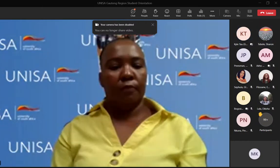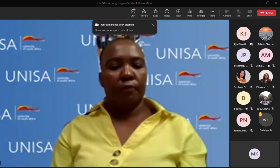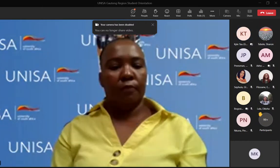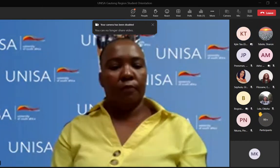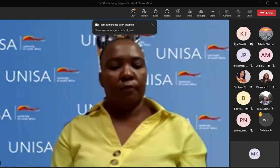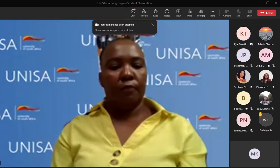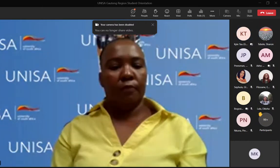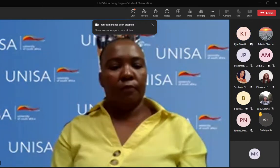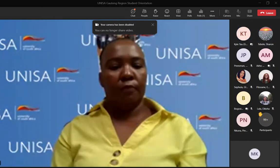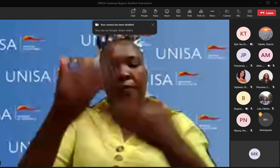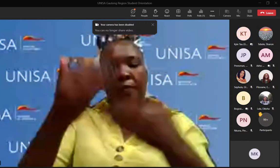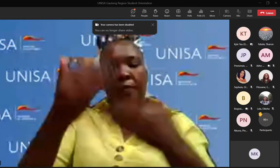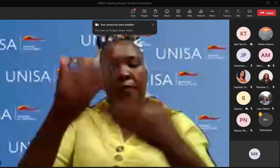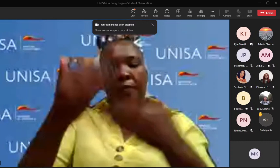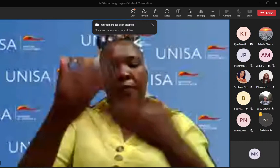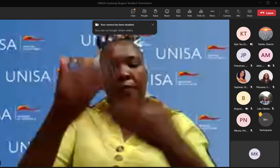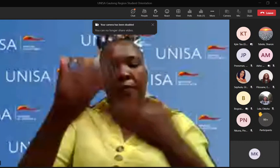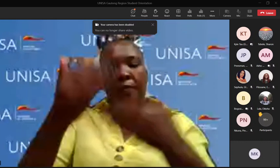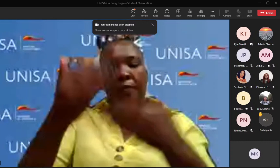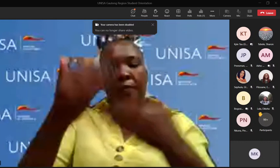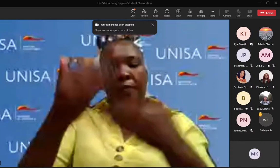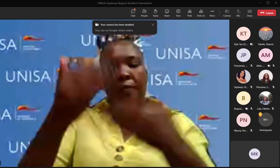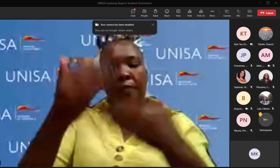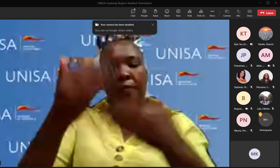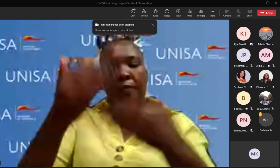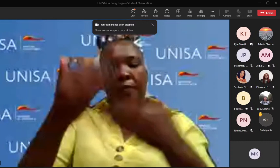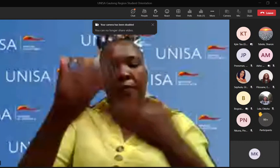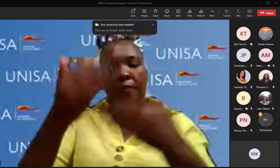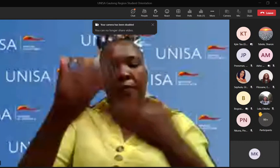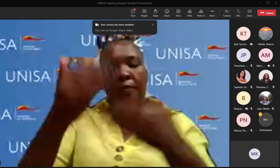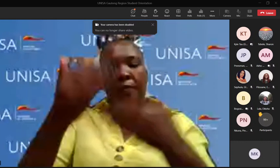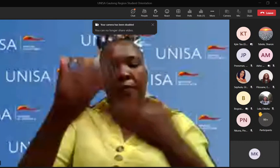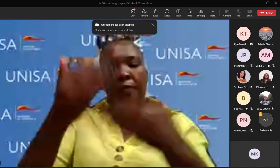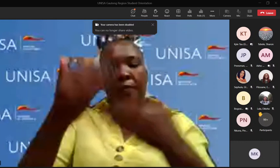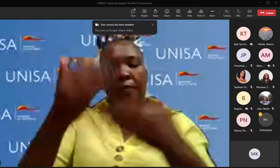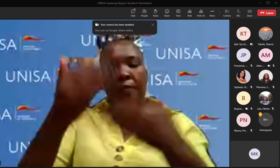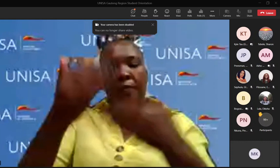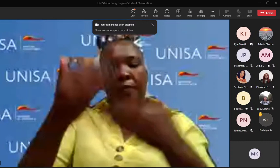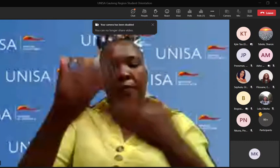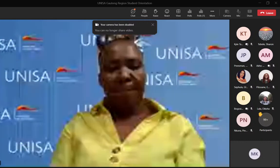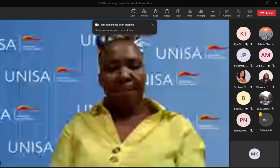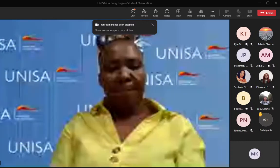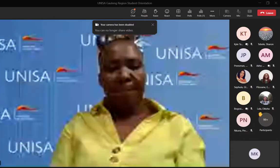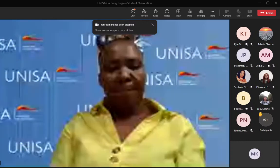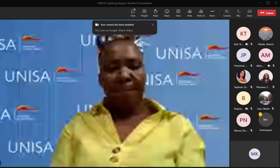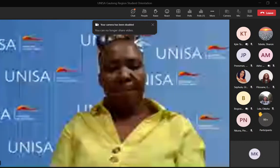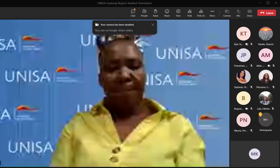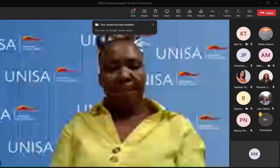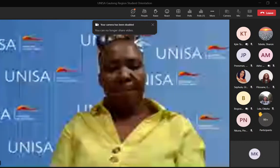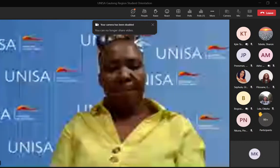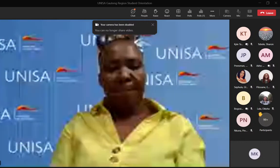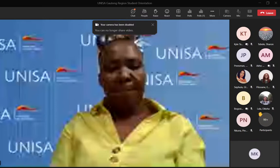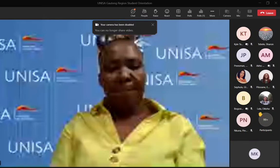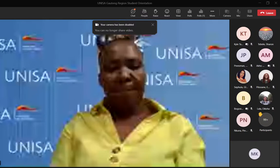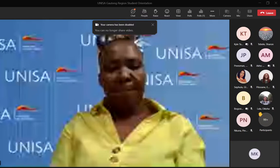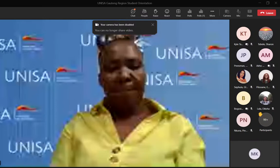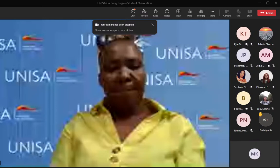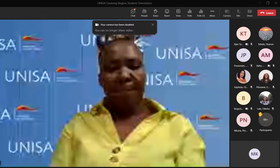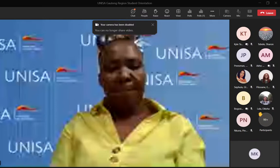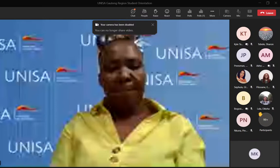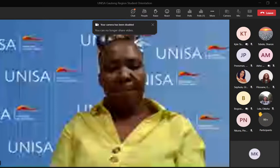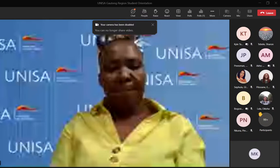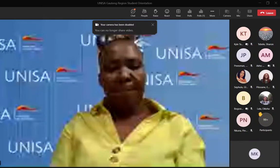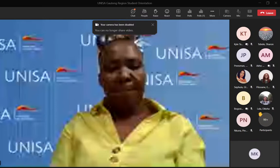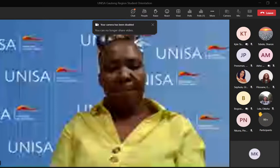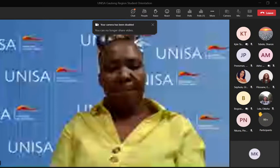load shading is a problem yes we can hear you now thank you oh you can hear me yes you can ask